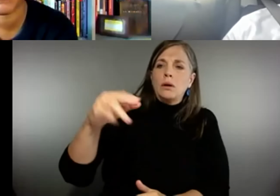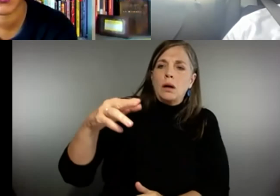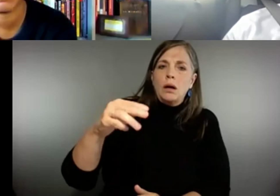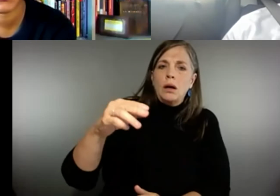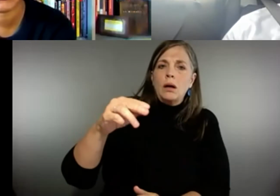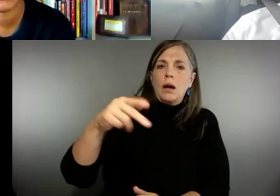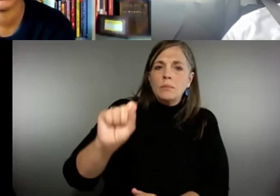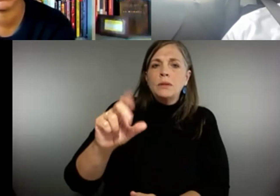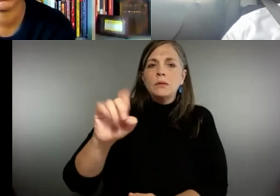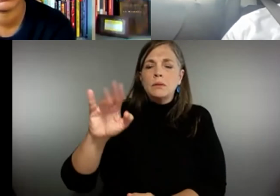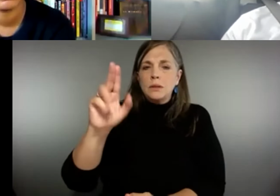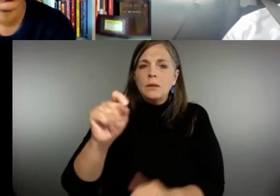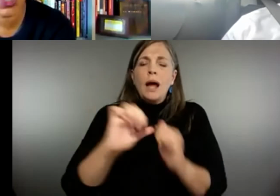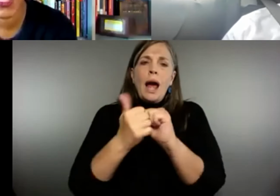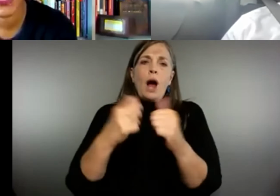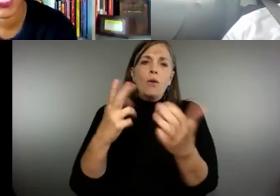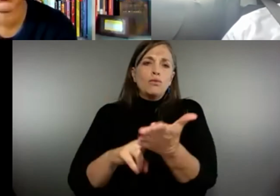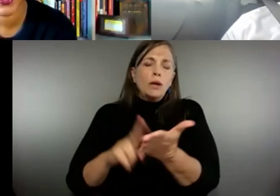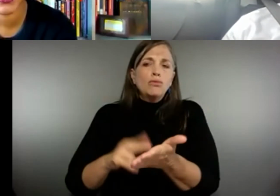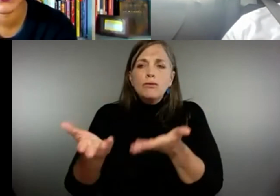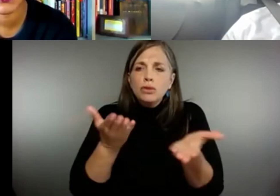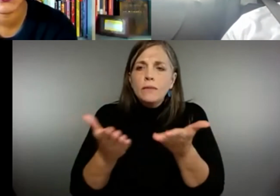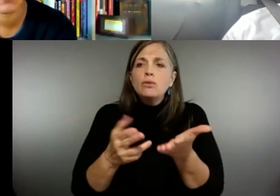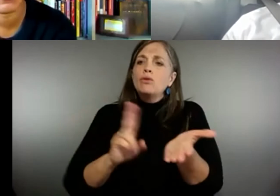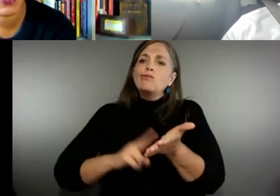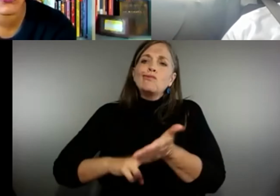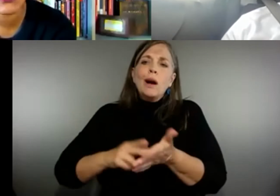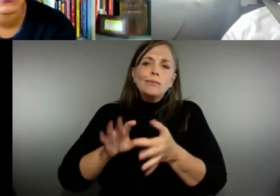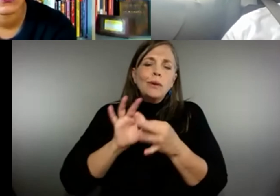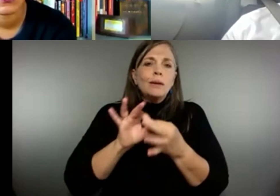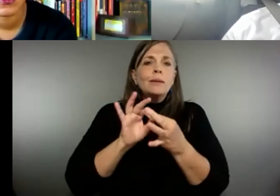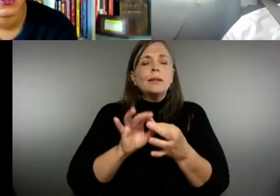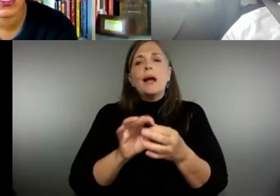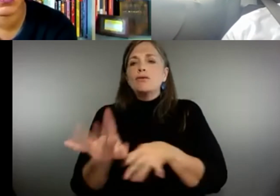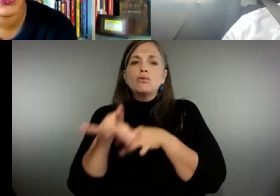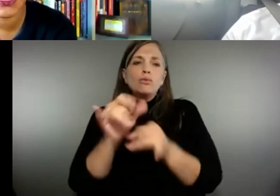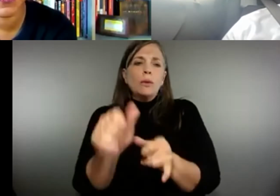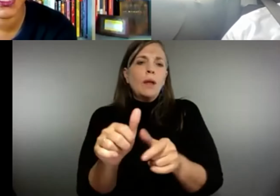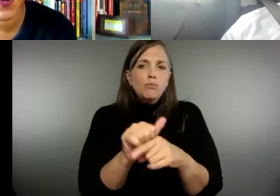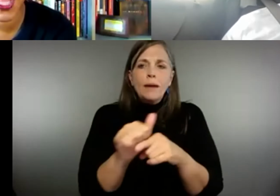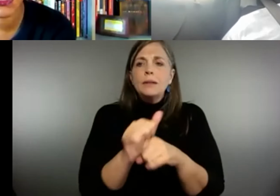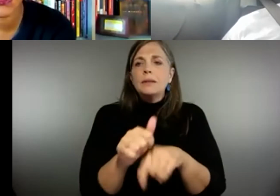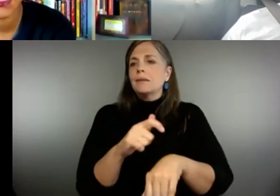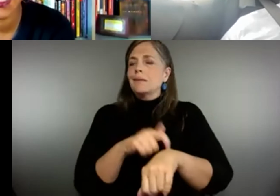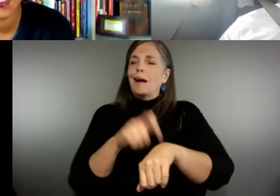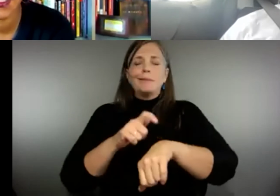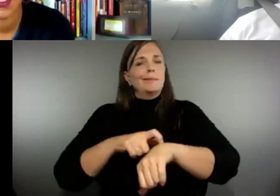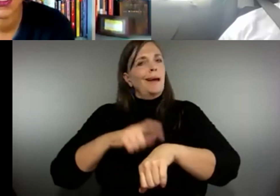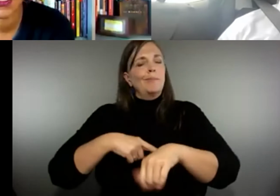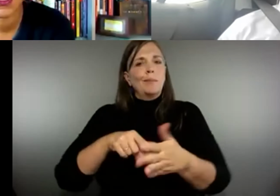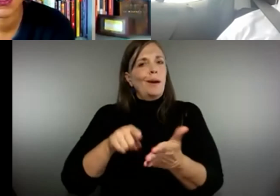services provided by the city to ensure streamlined contracting and timely payments in implementing some of these policies